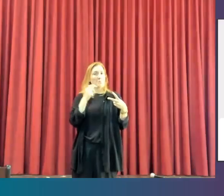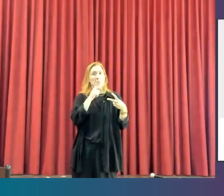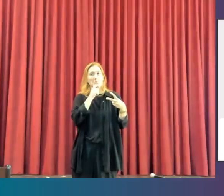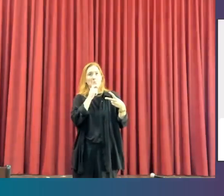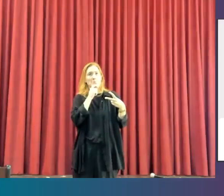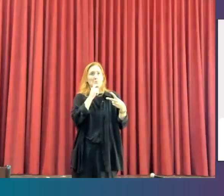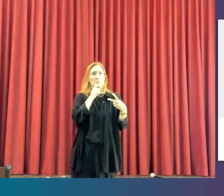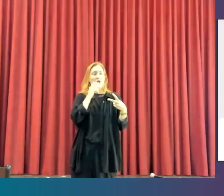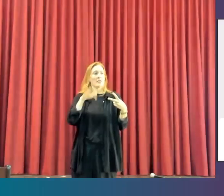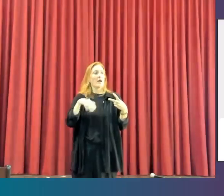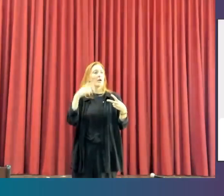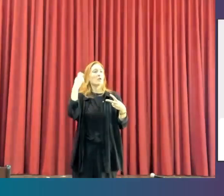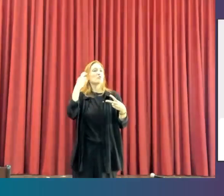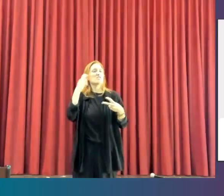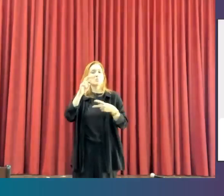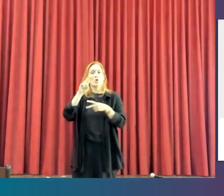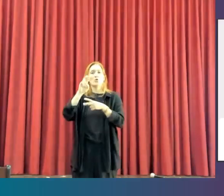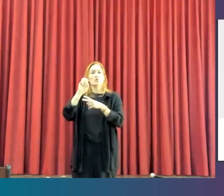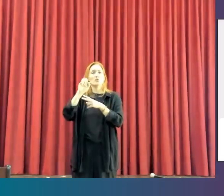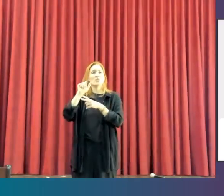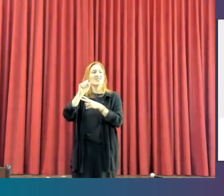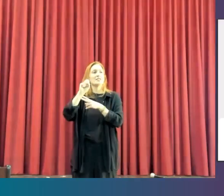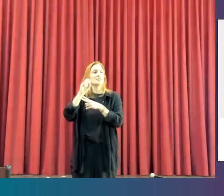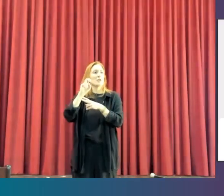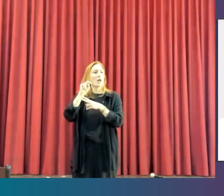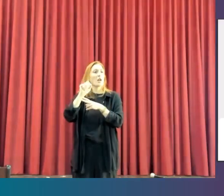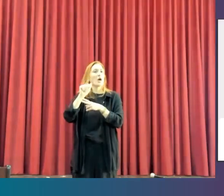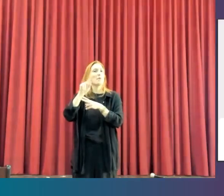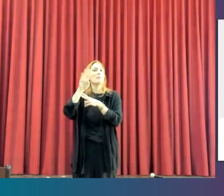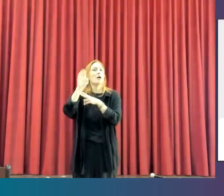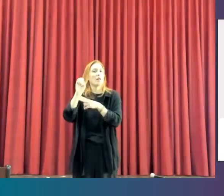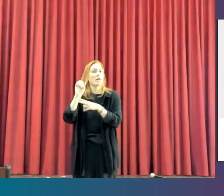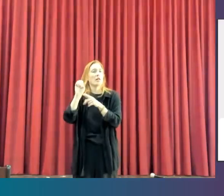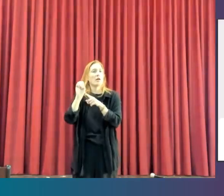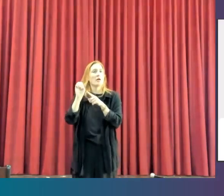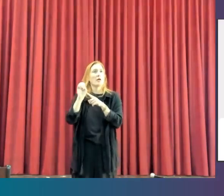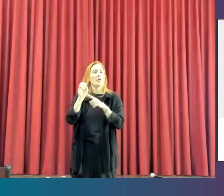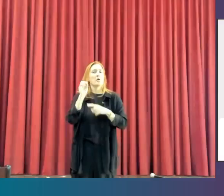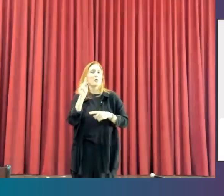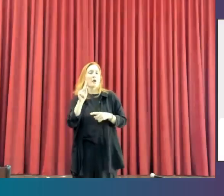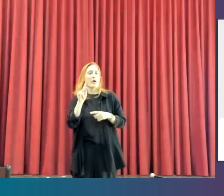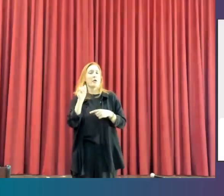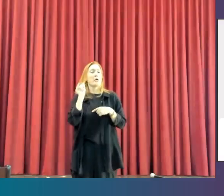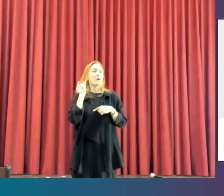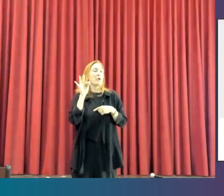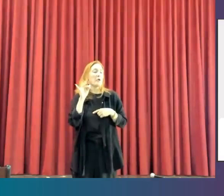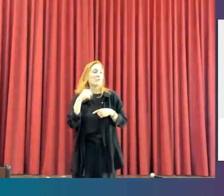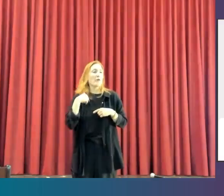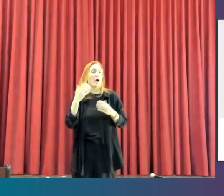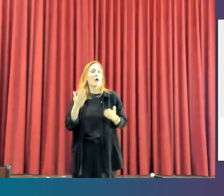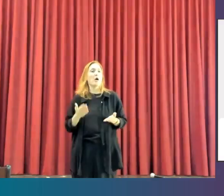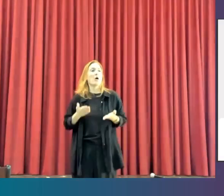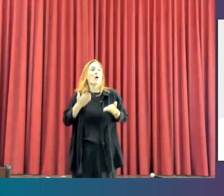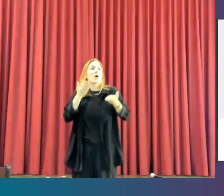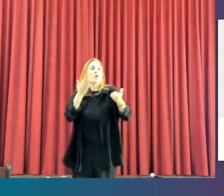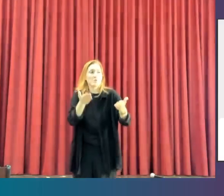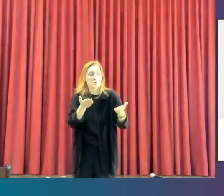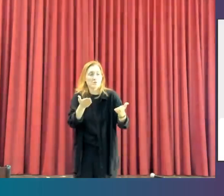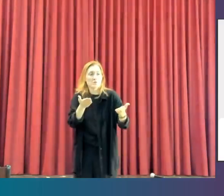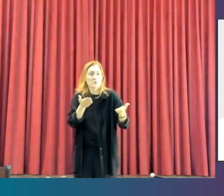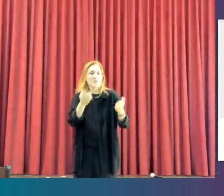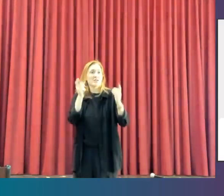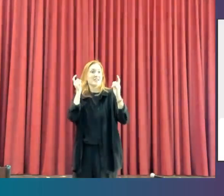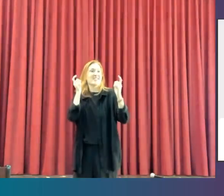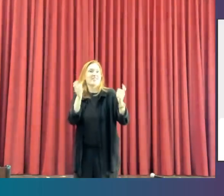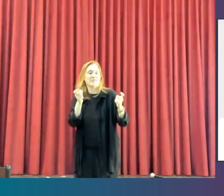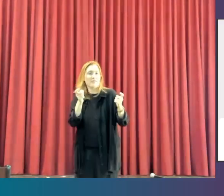What reasonable means is, by granting this request as the landlord,